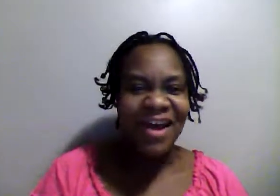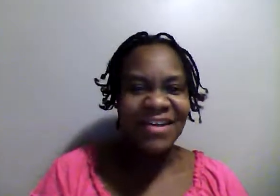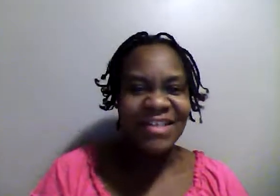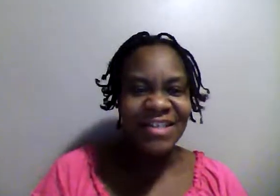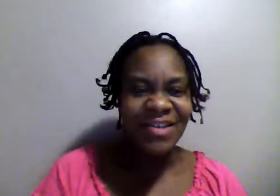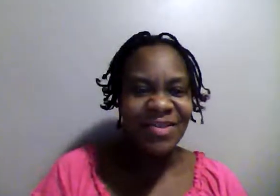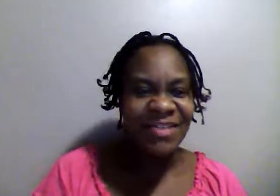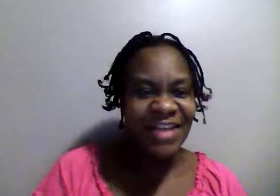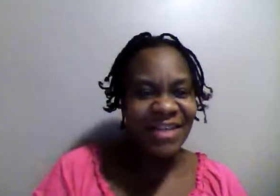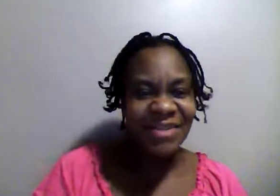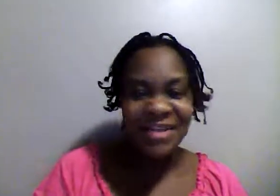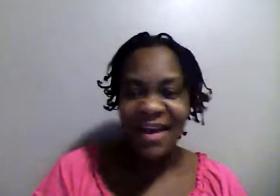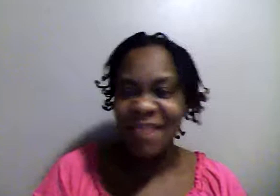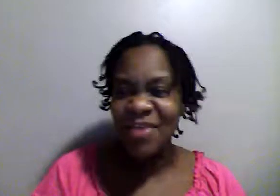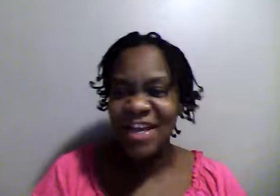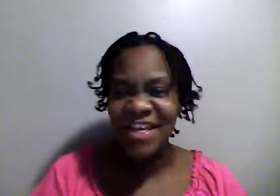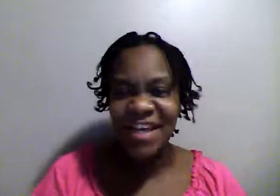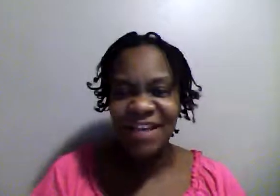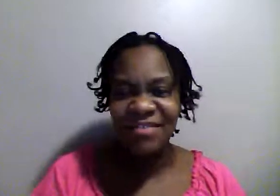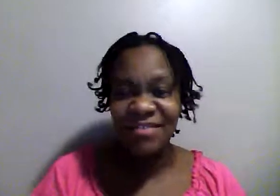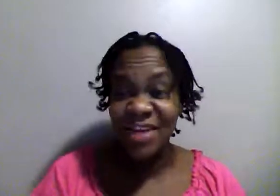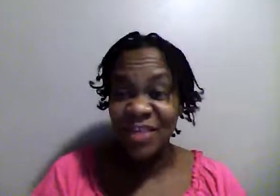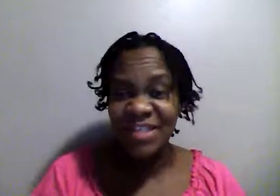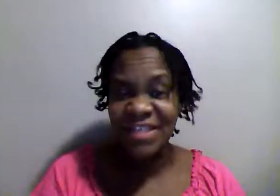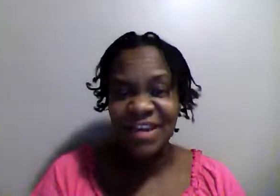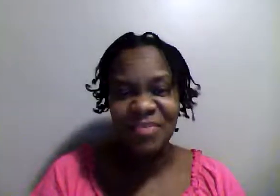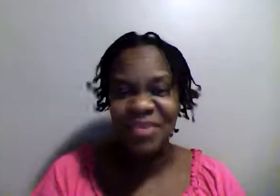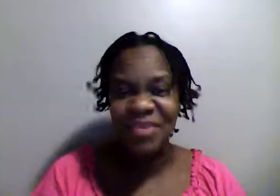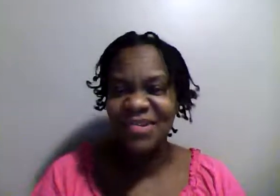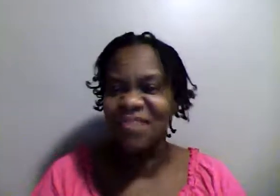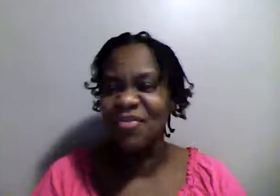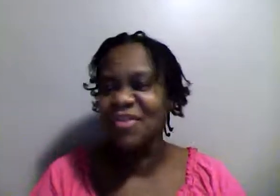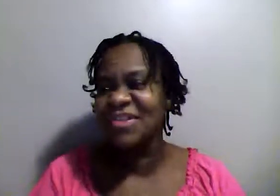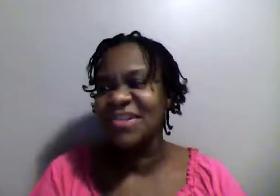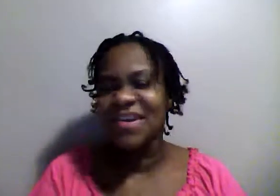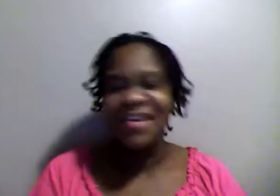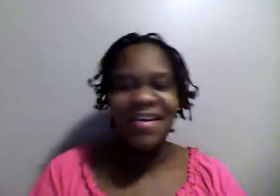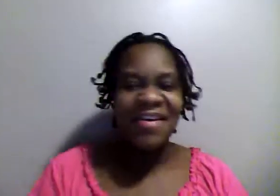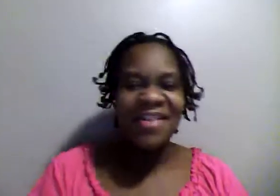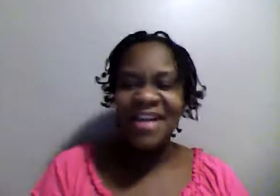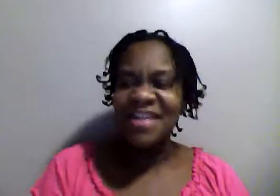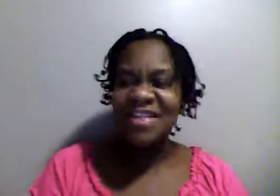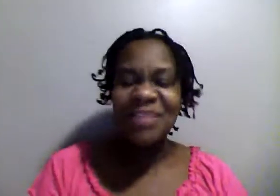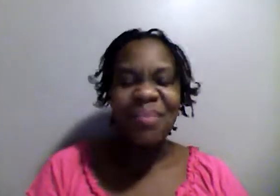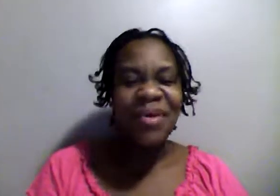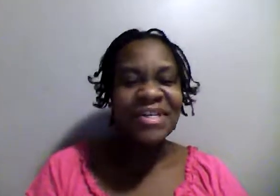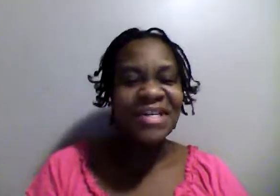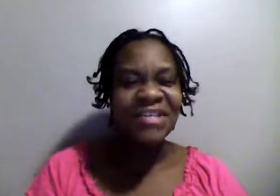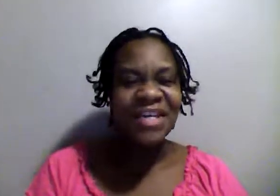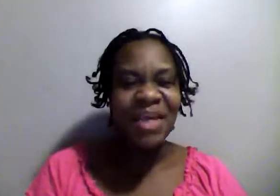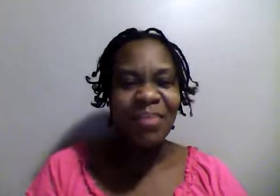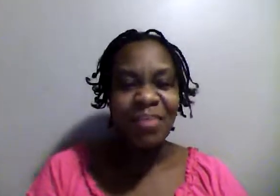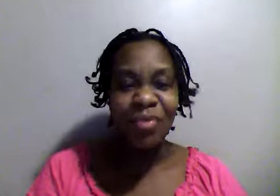is close to that time when it will start to produce your fruits, then it is important to keep